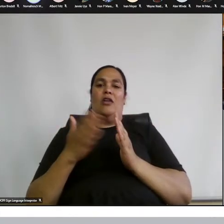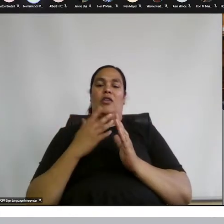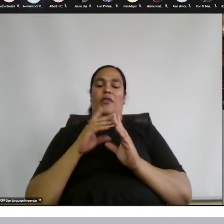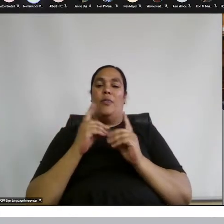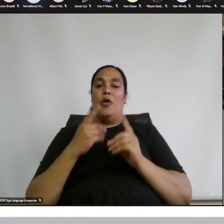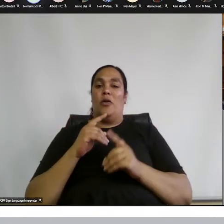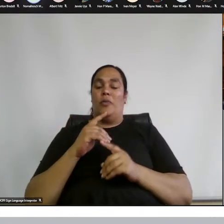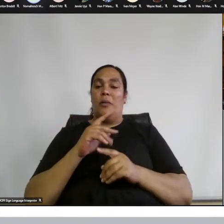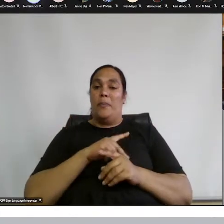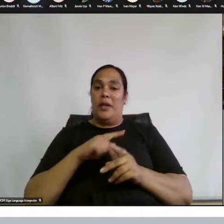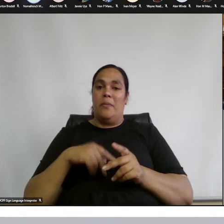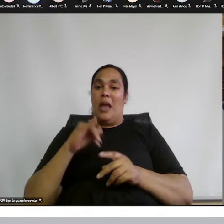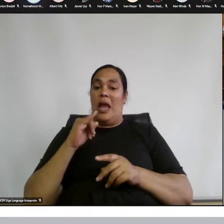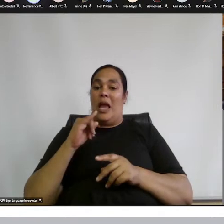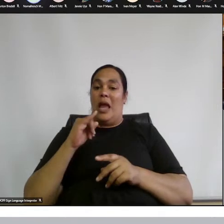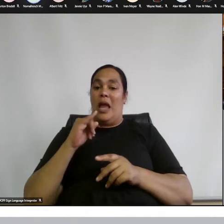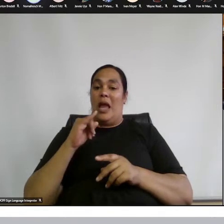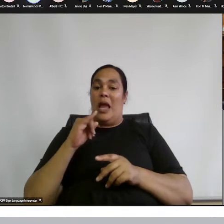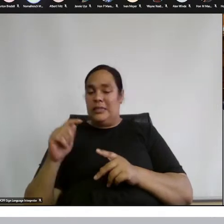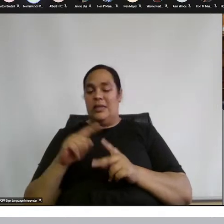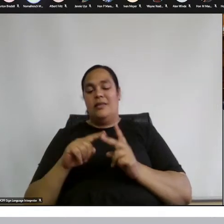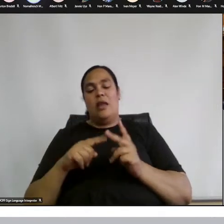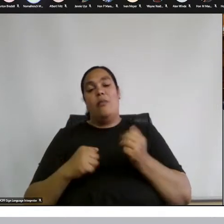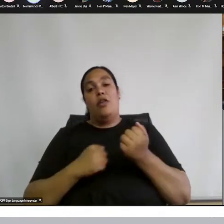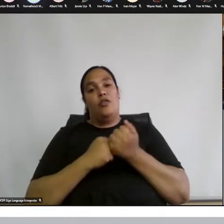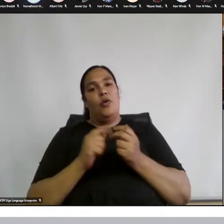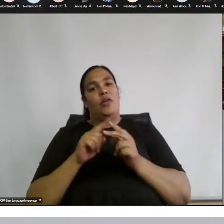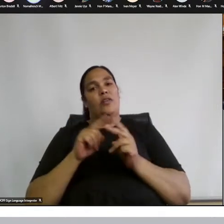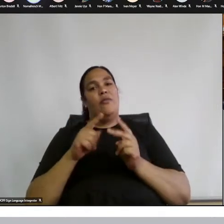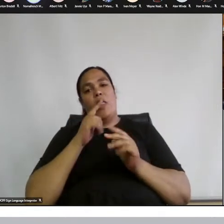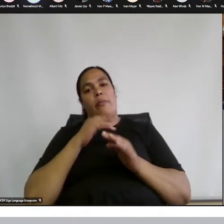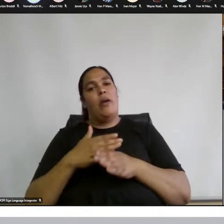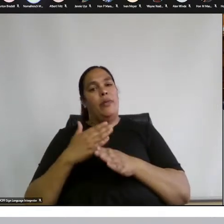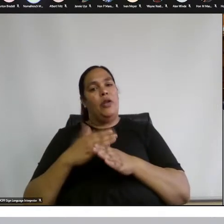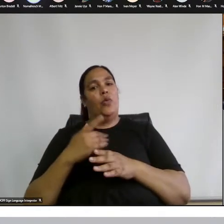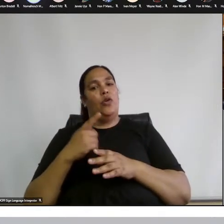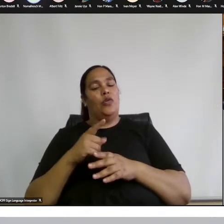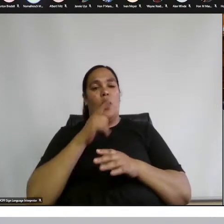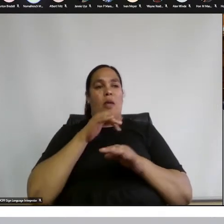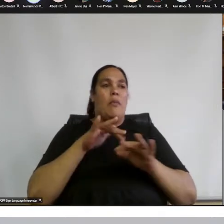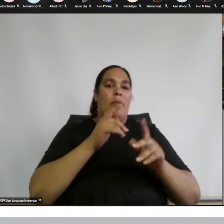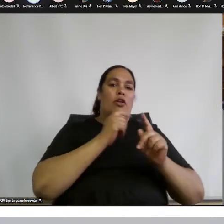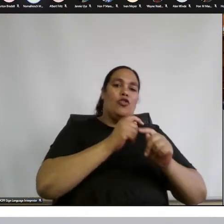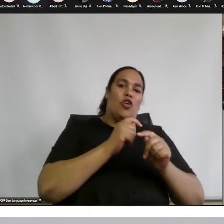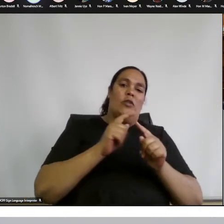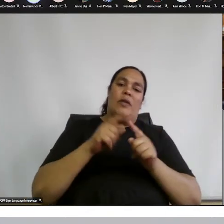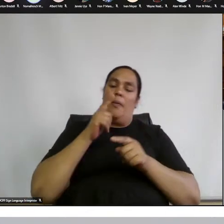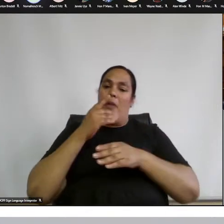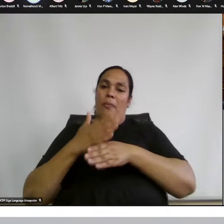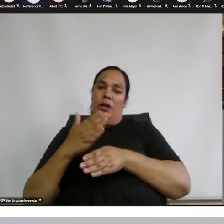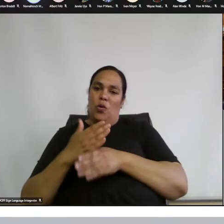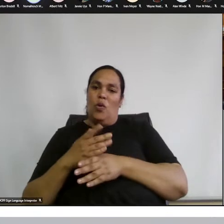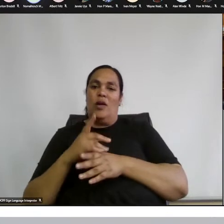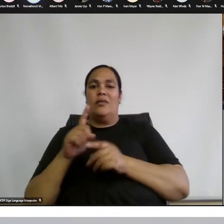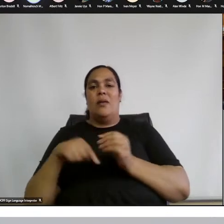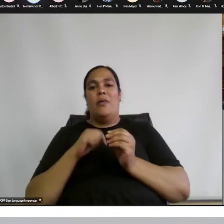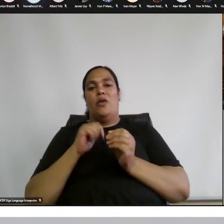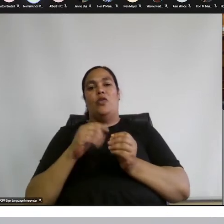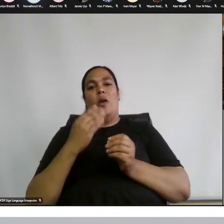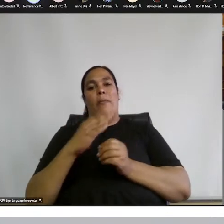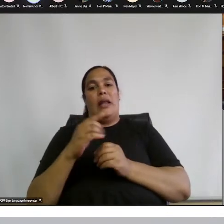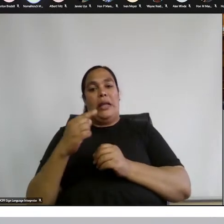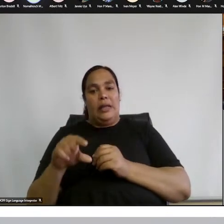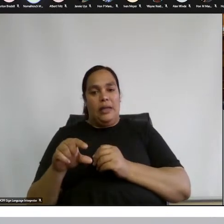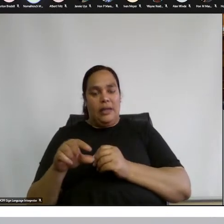for the ICT in regard to the support, and also for the public work to the public transport and public works in regard to the Bracken